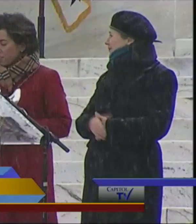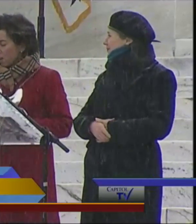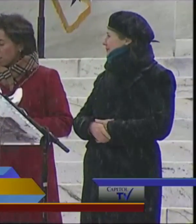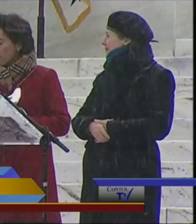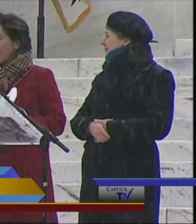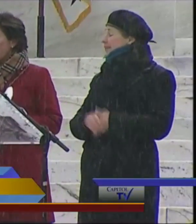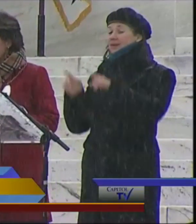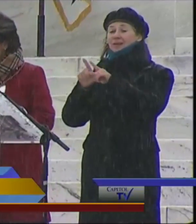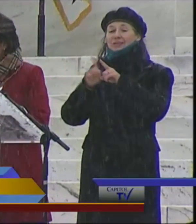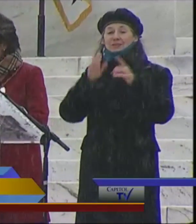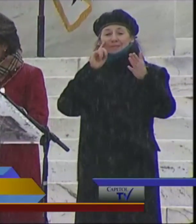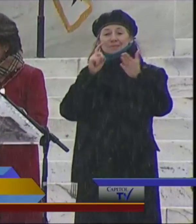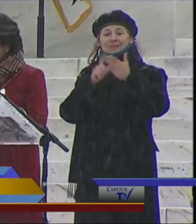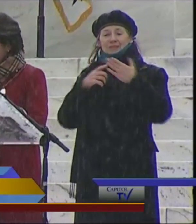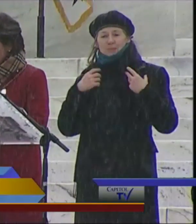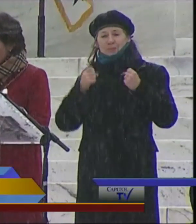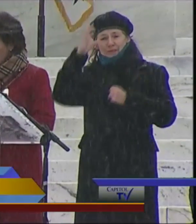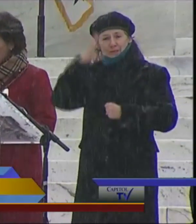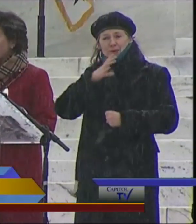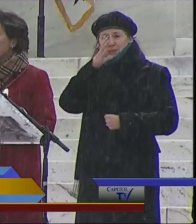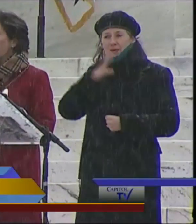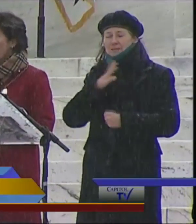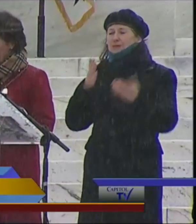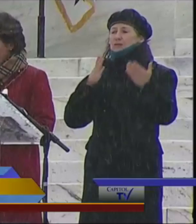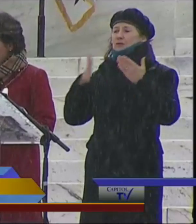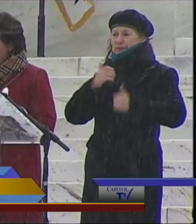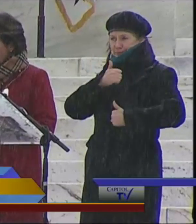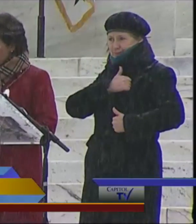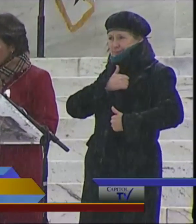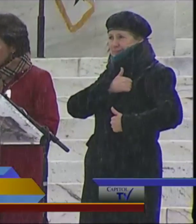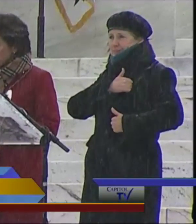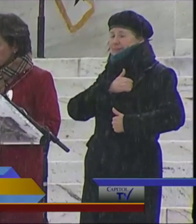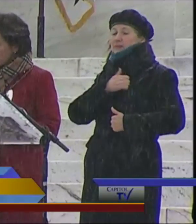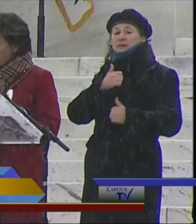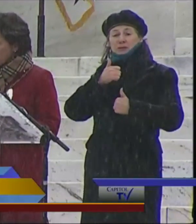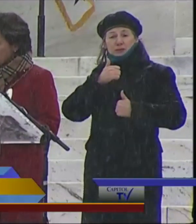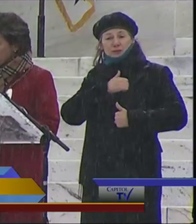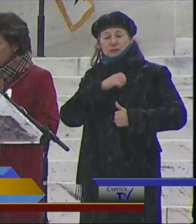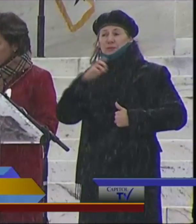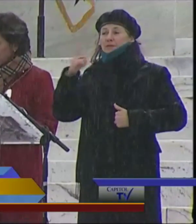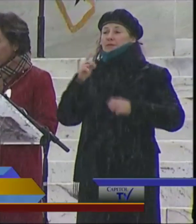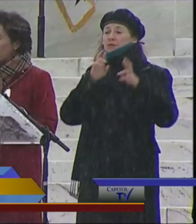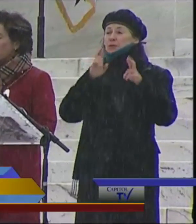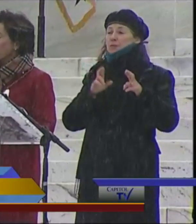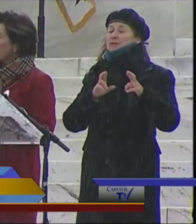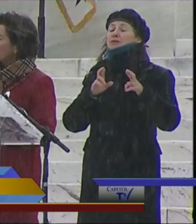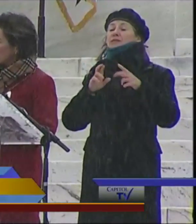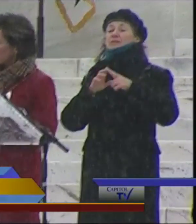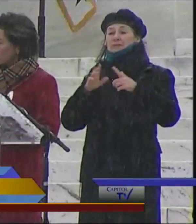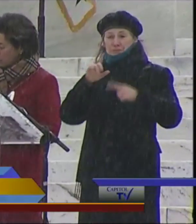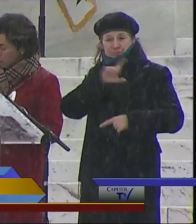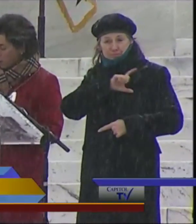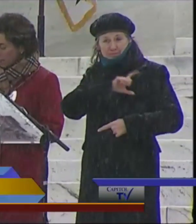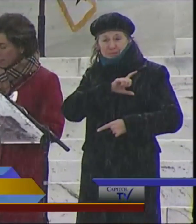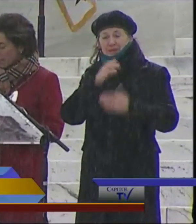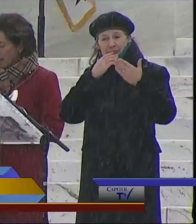Let us also acknowledge the brave men and women serving in uniform, our troops, first responders, and correctional officers. Thank you for